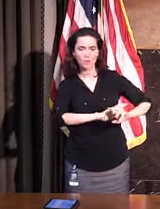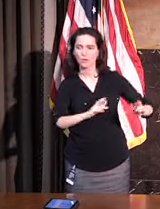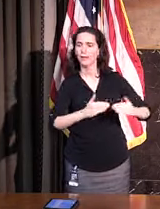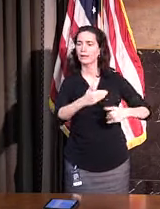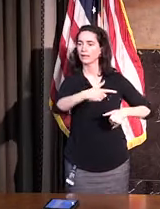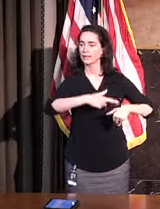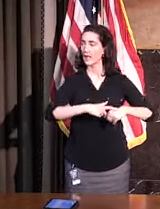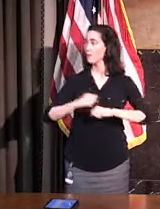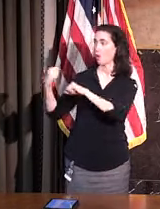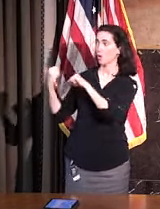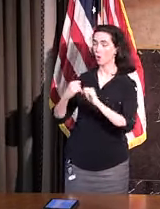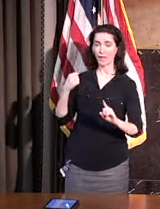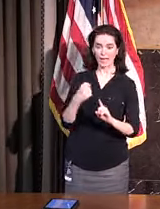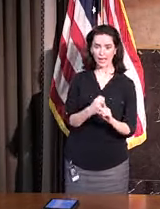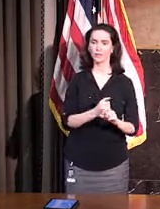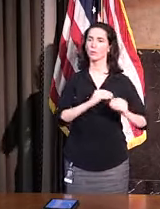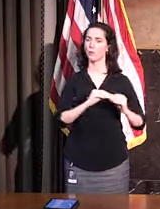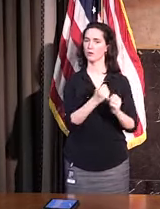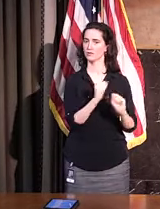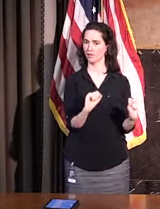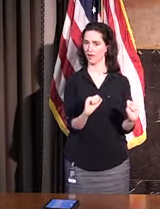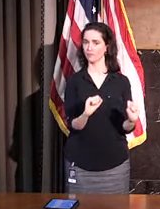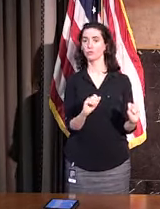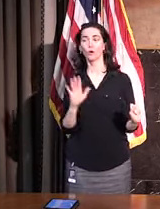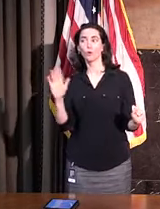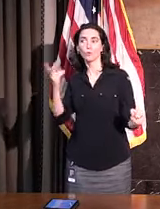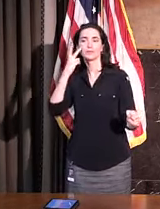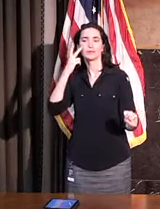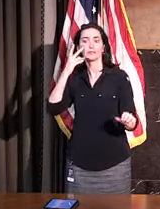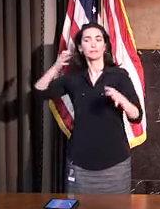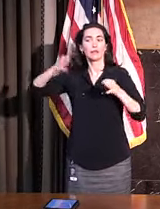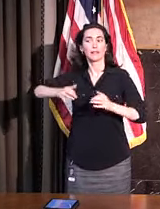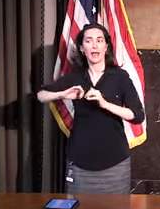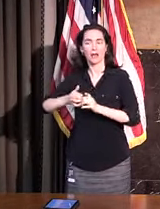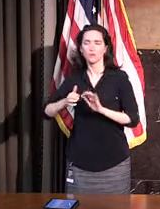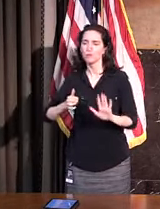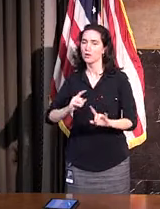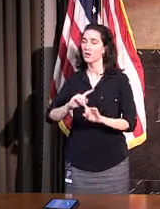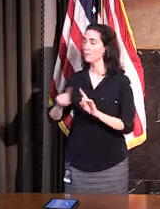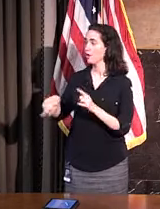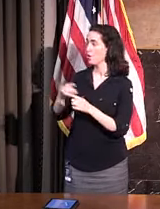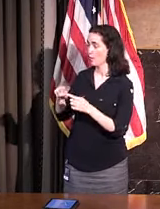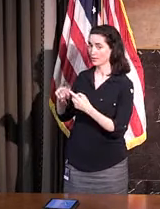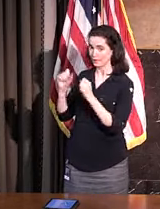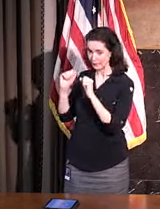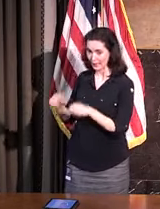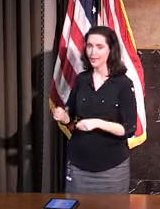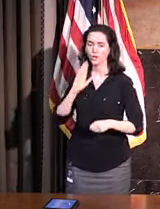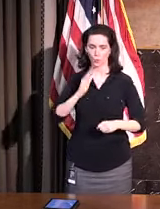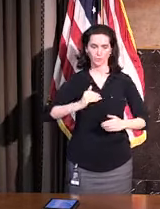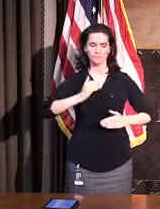from that. But that's something we're going to be looking forward to implementing just as soon as we possibly